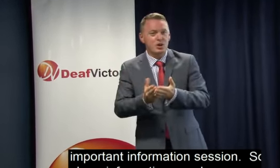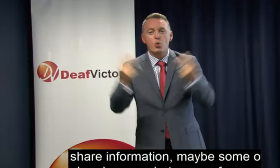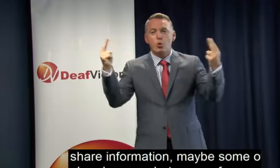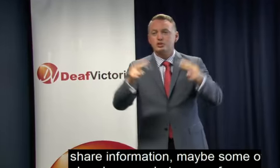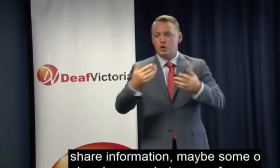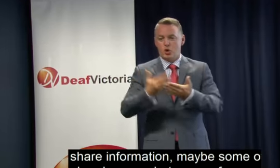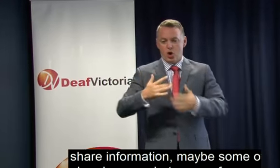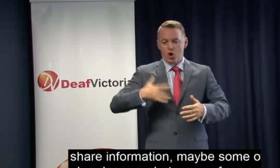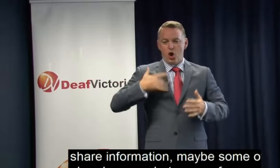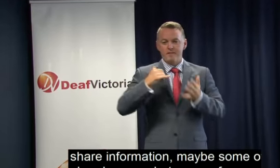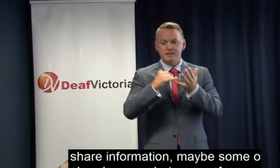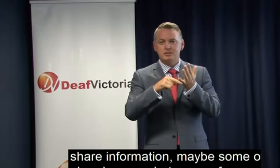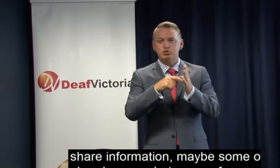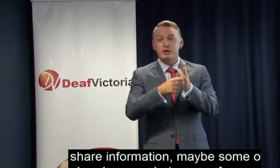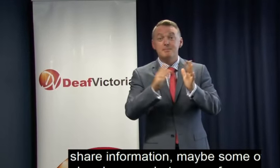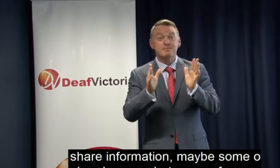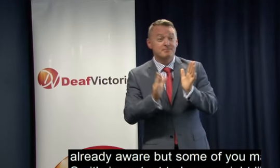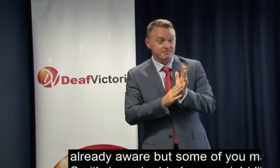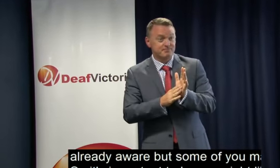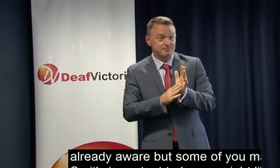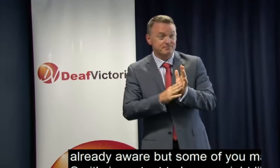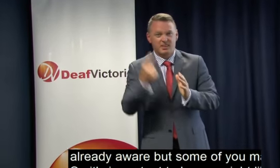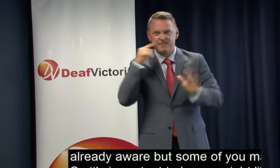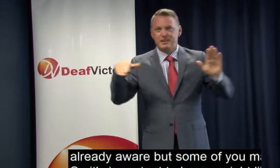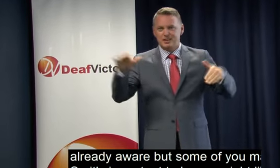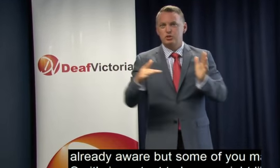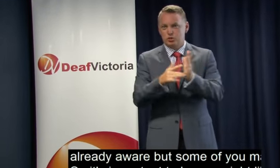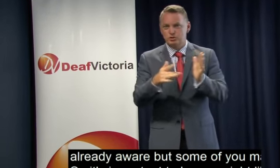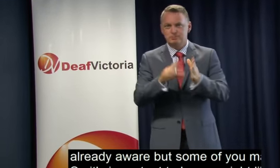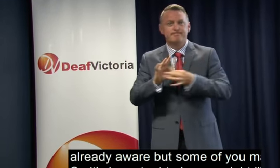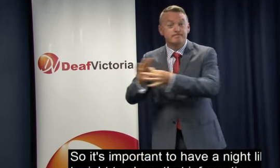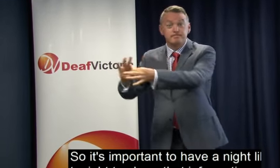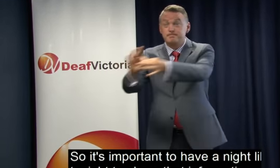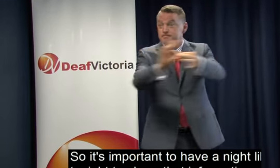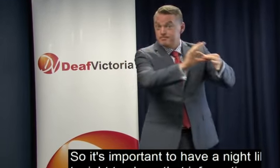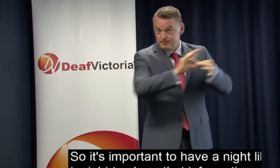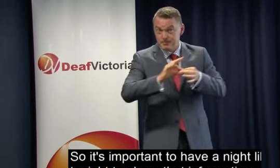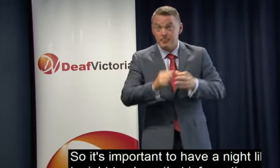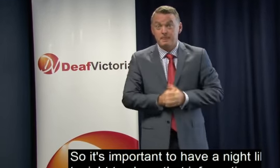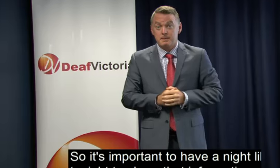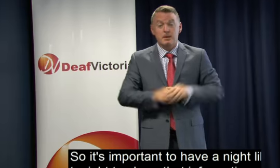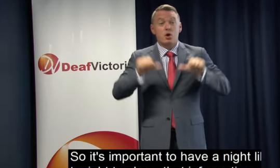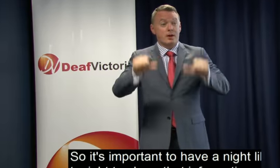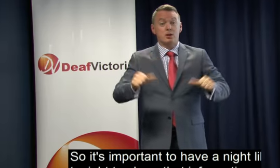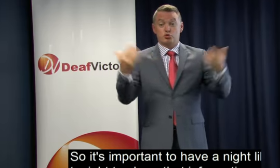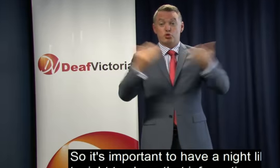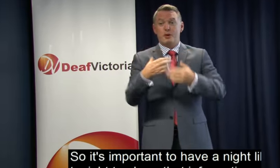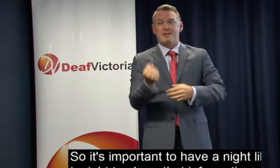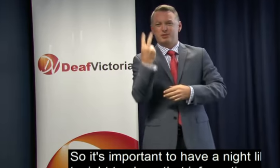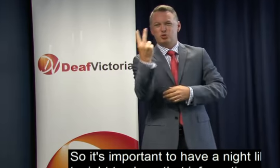And we also have people online. We have live stream, which I think is fantastic for everyone. And it